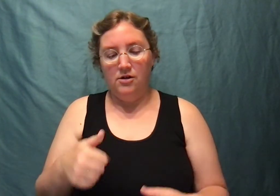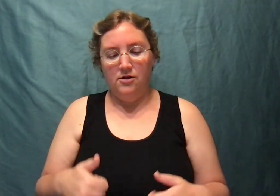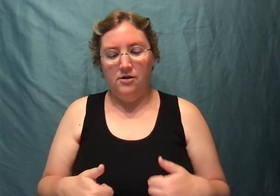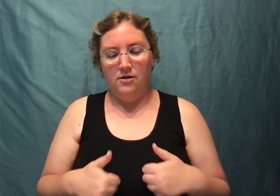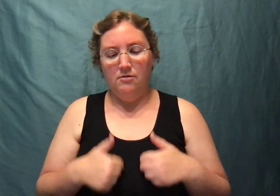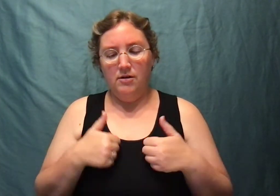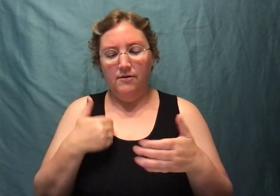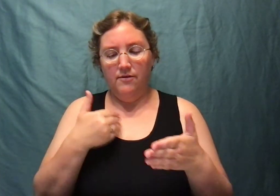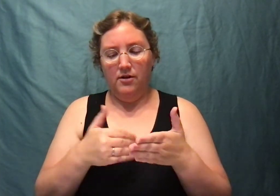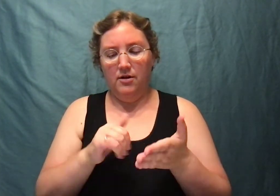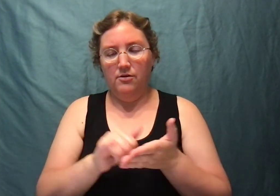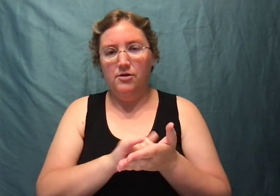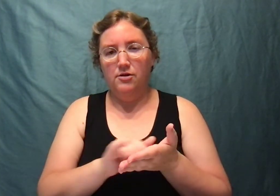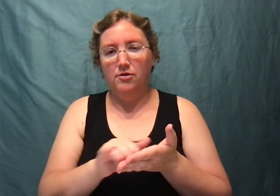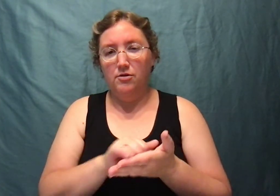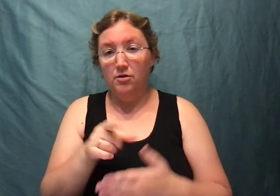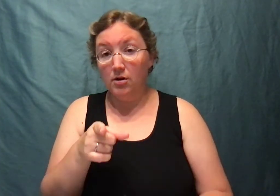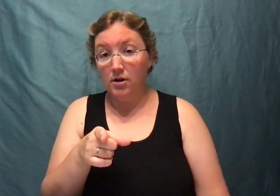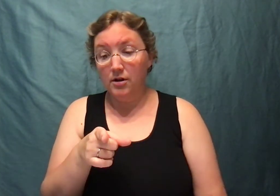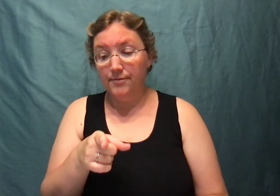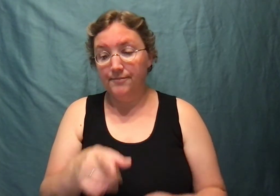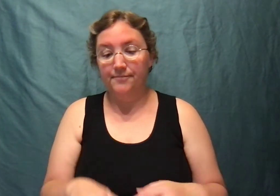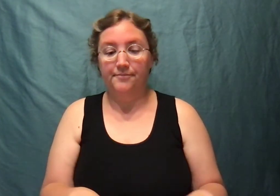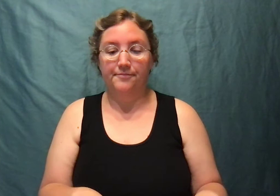Do you live close to New York?